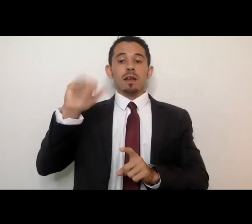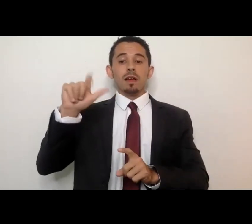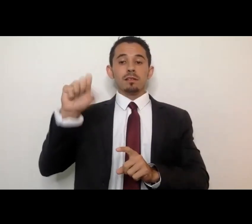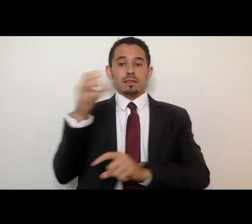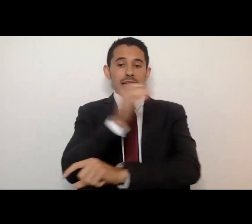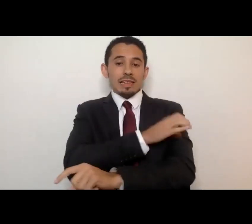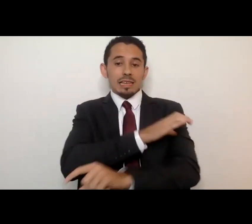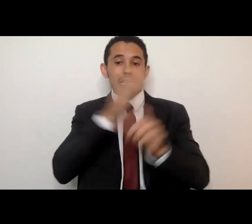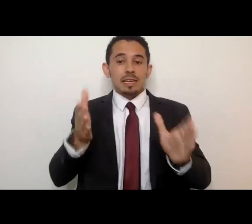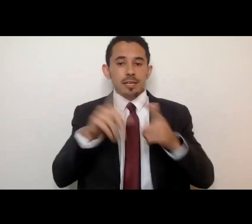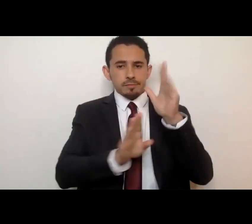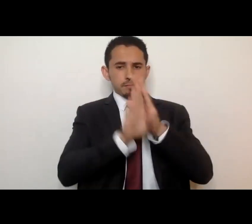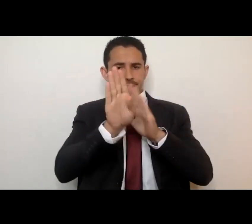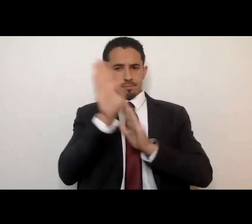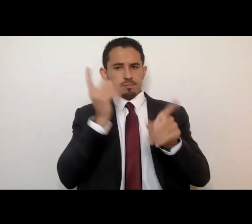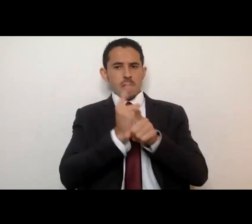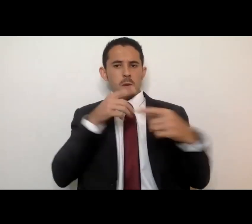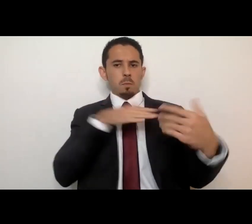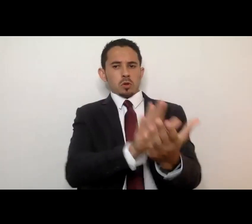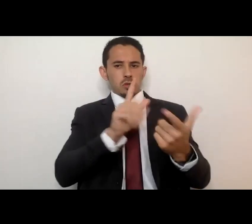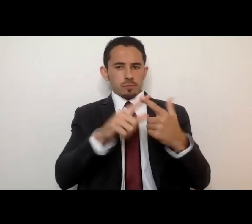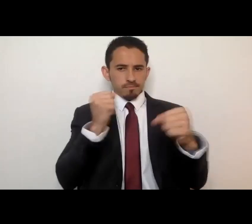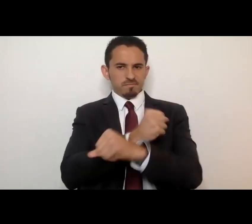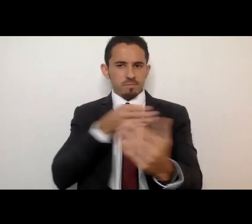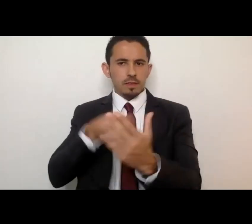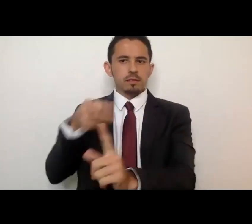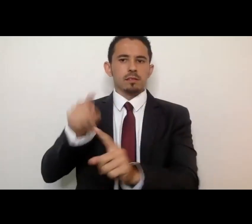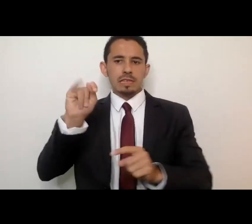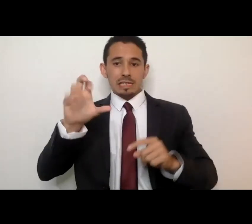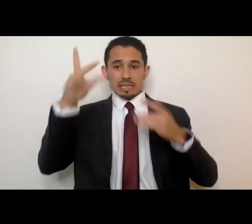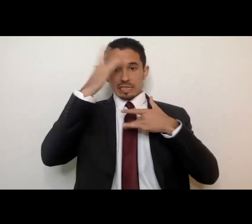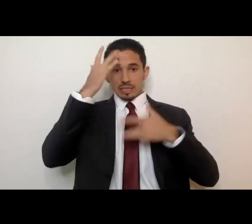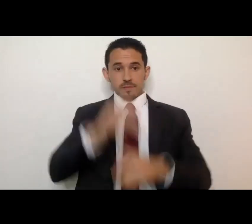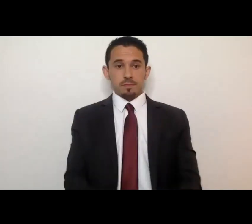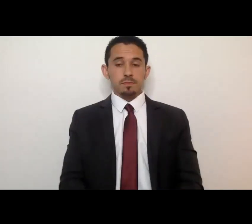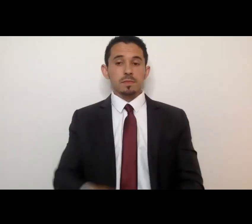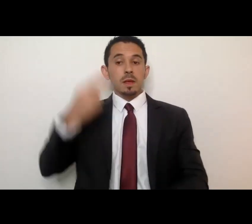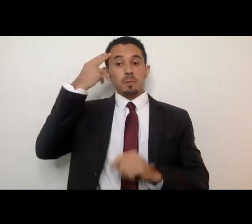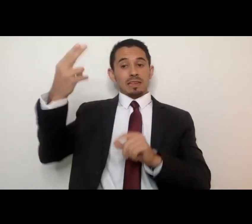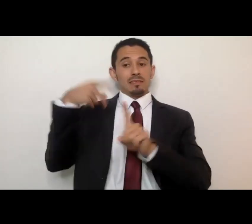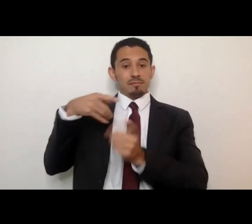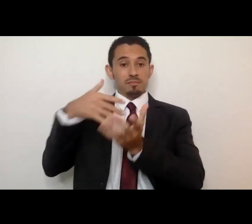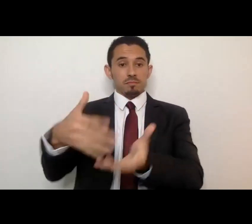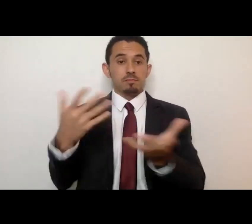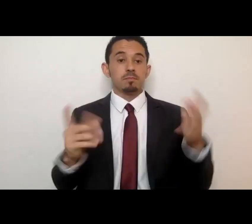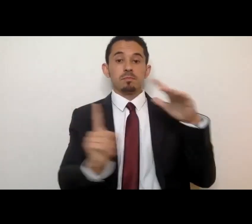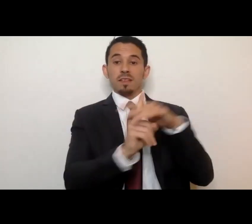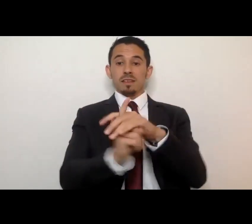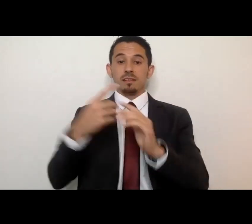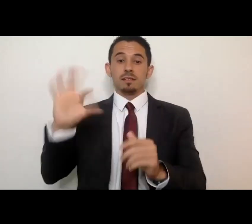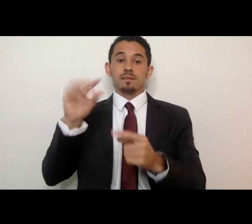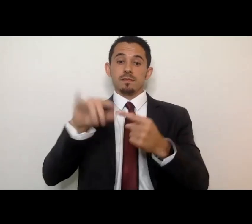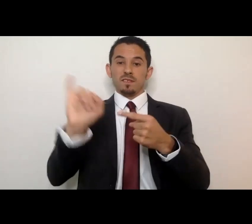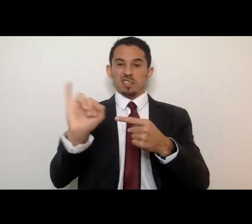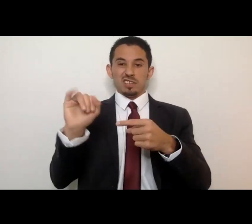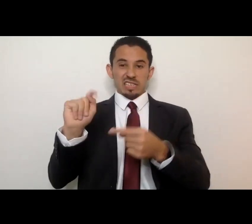help public health and clinicians to develop the proper approach to combat tick-borne diseases.